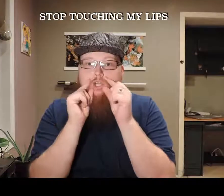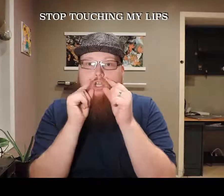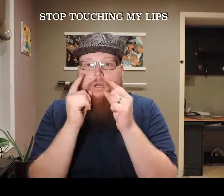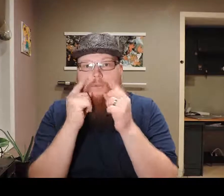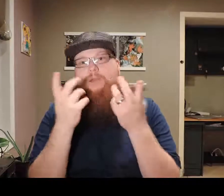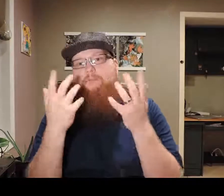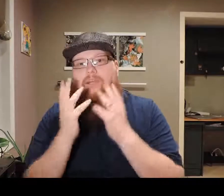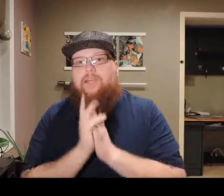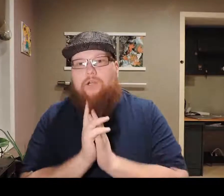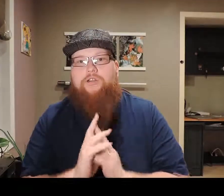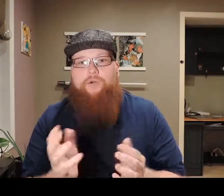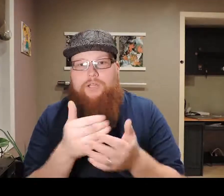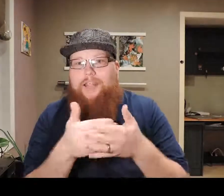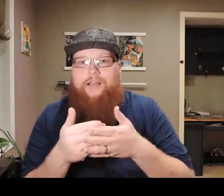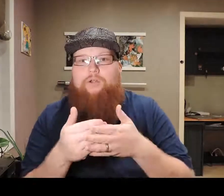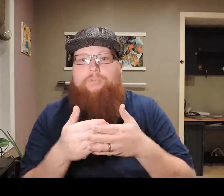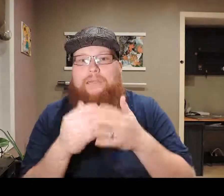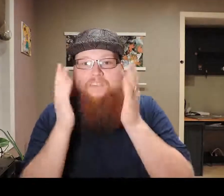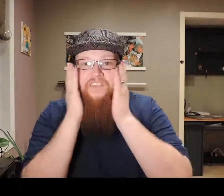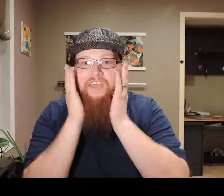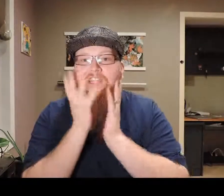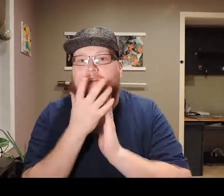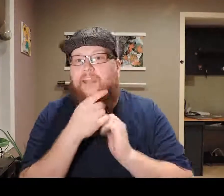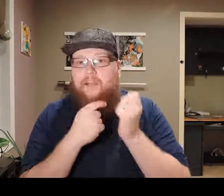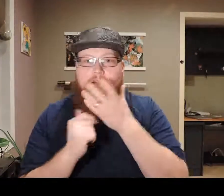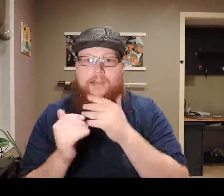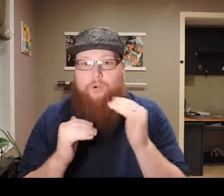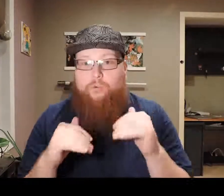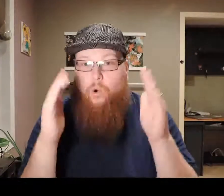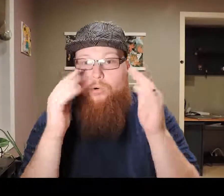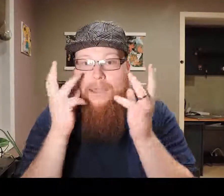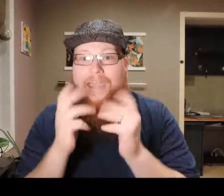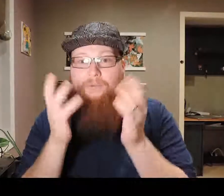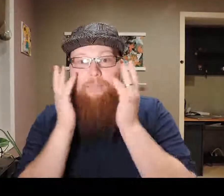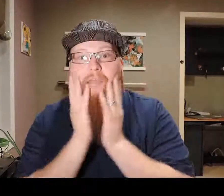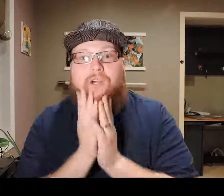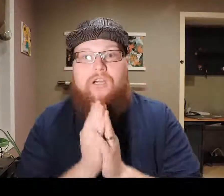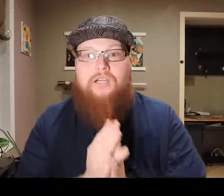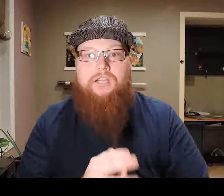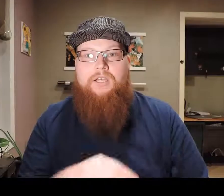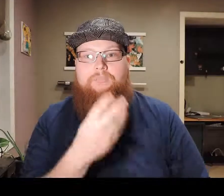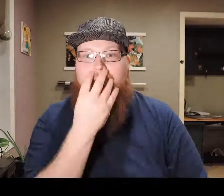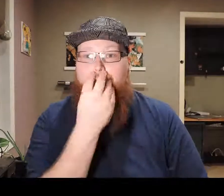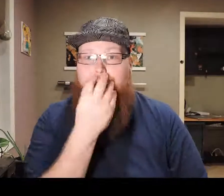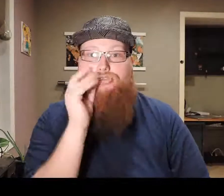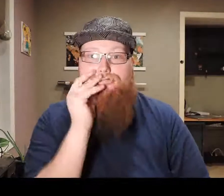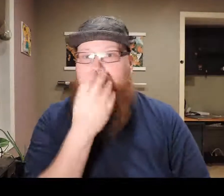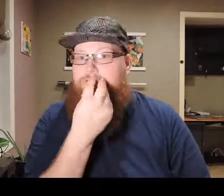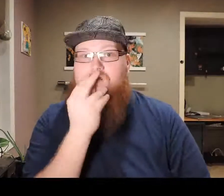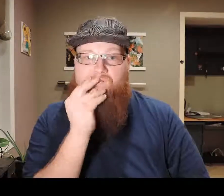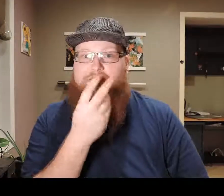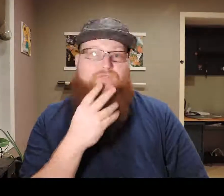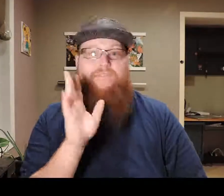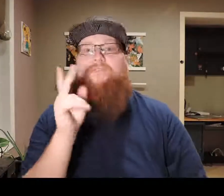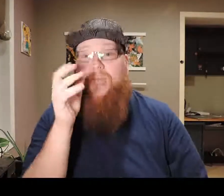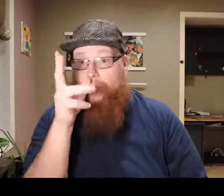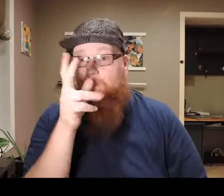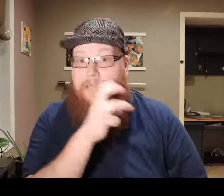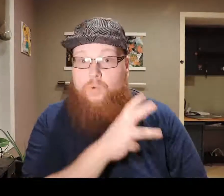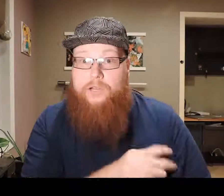It would have been cuter if it was like a little baby face, not a grown man with a beard. But that would be